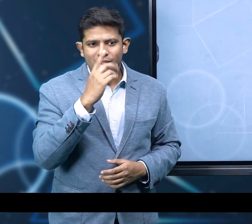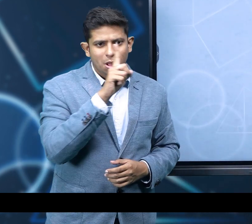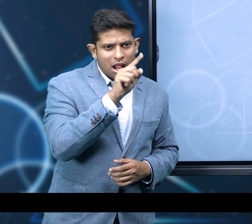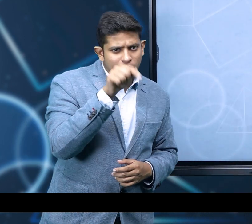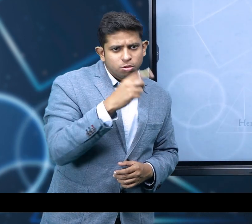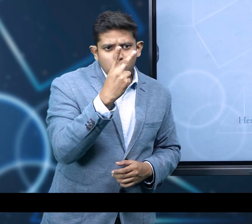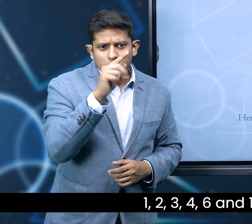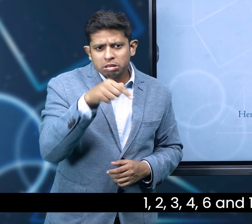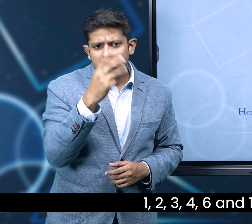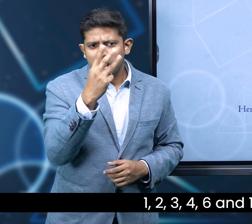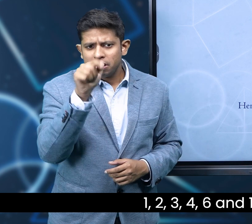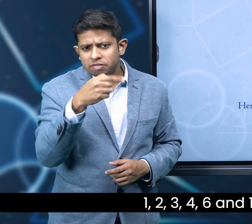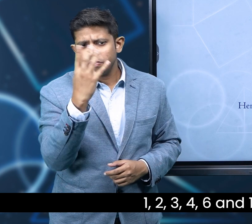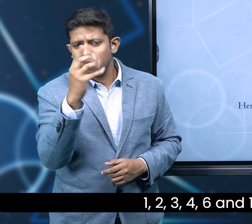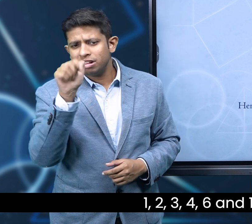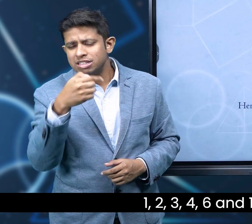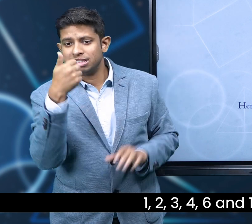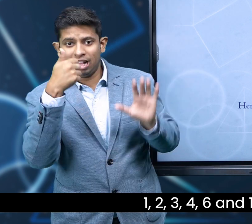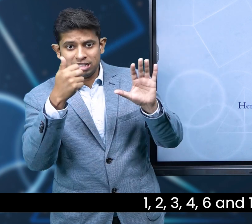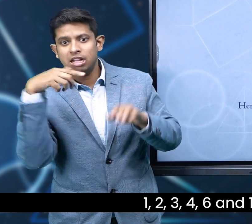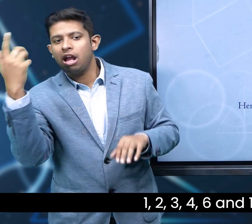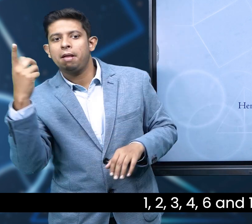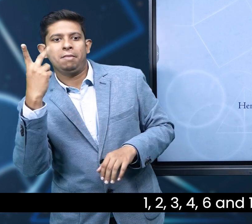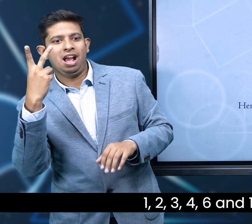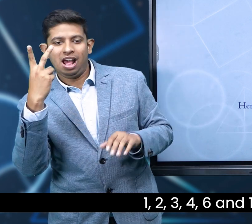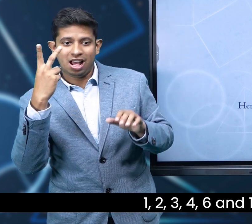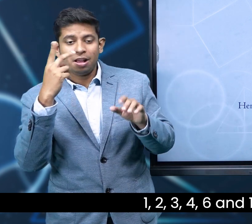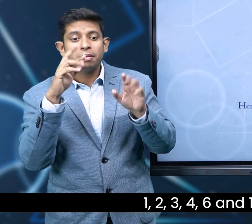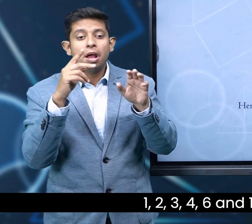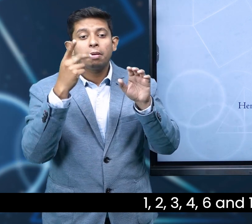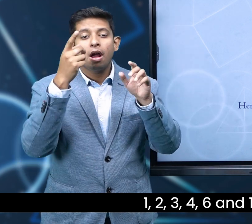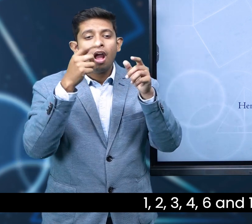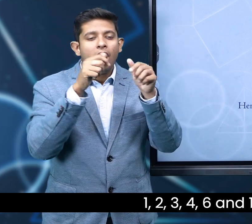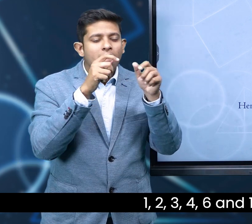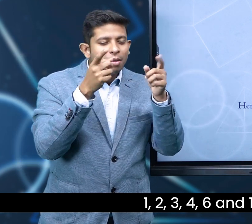Hence, 1, 2, 3, 4, 6 and 12 are the factors of 12.